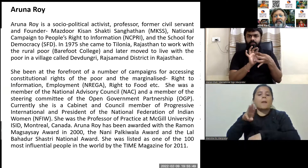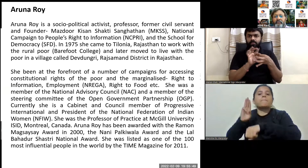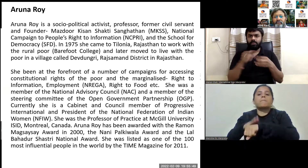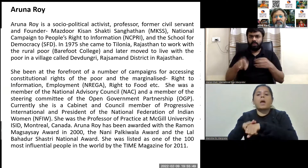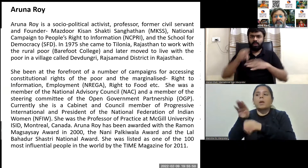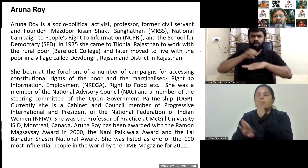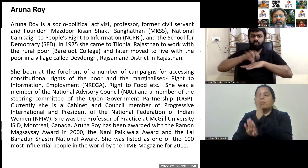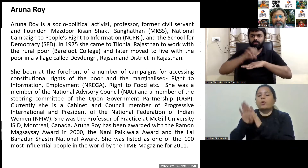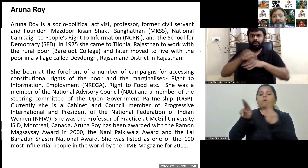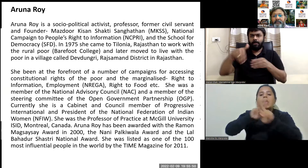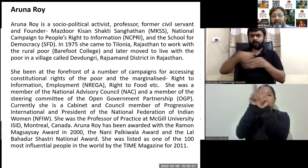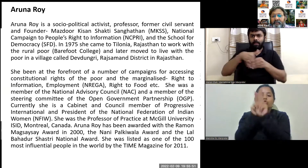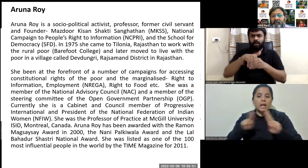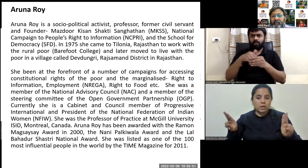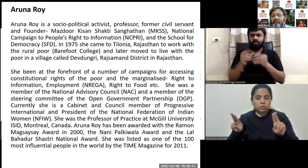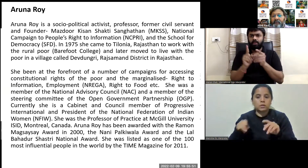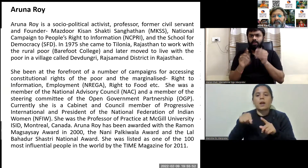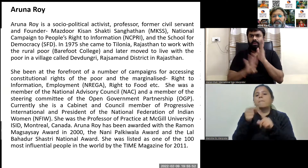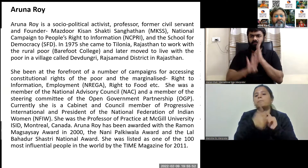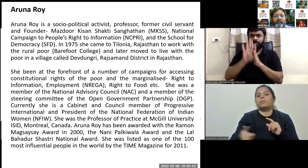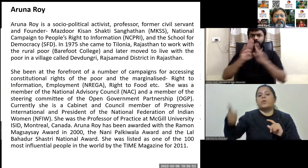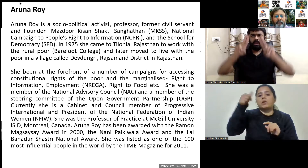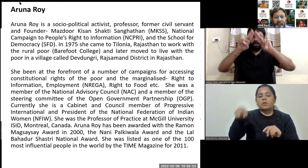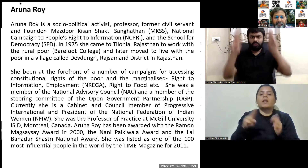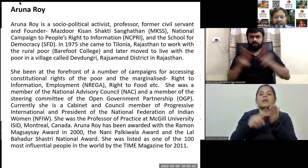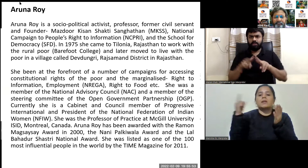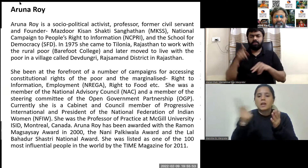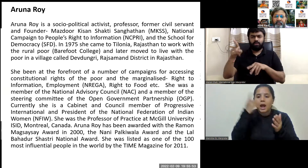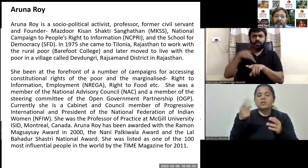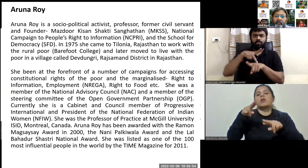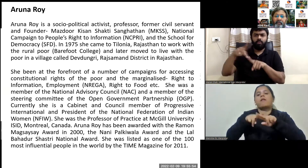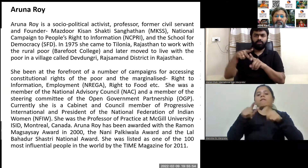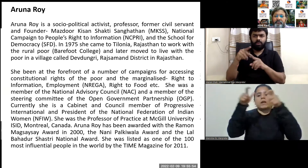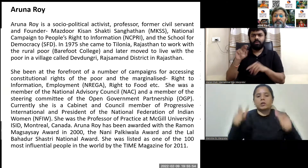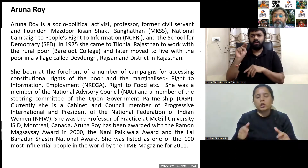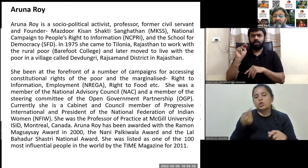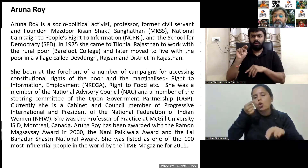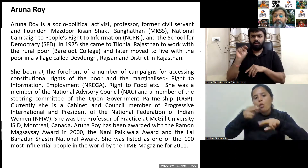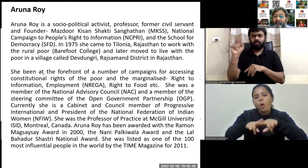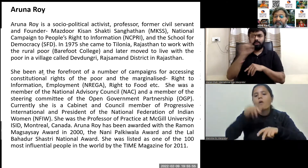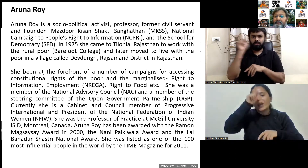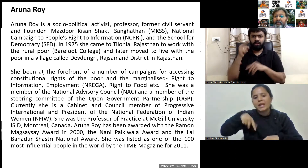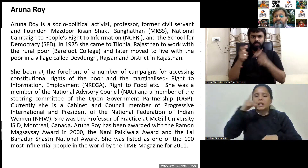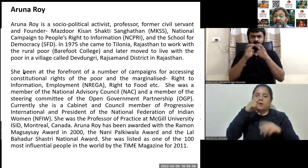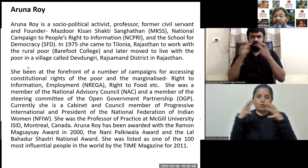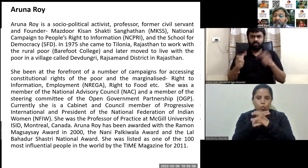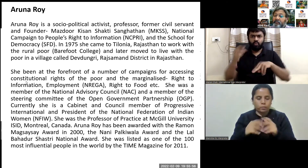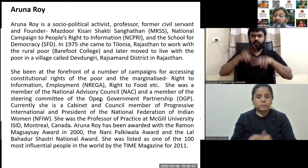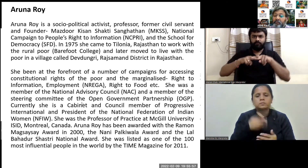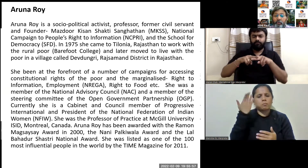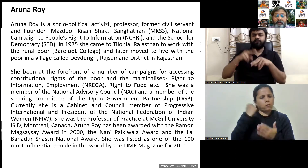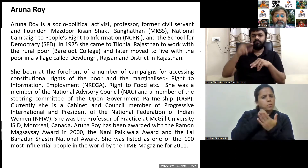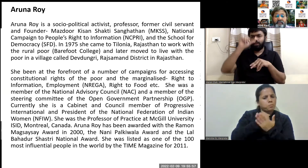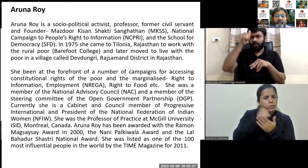Progressive International and president of the National Federation of Indian Women. She was a professor of practice at